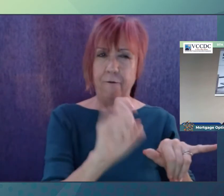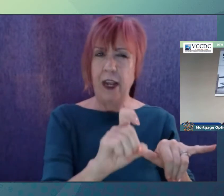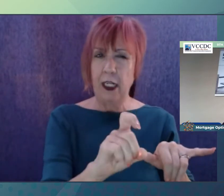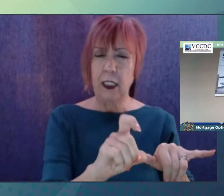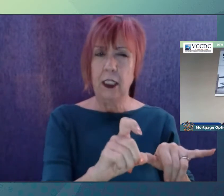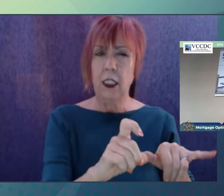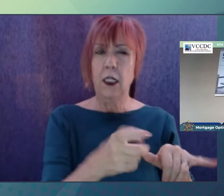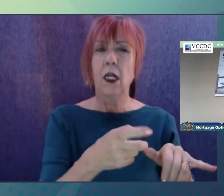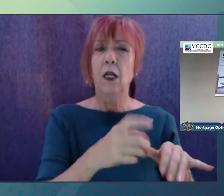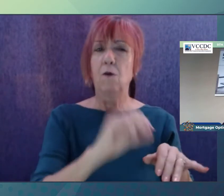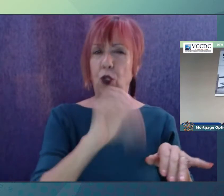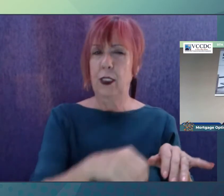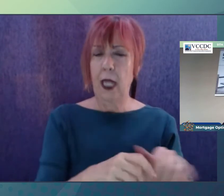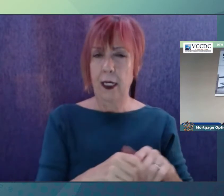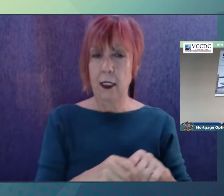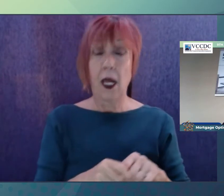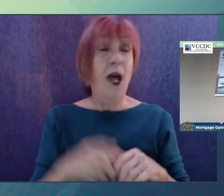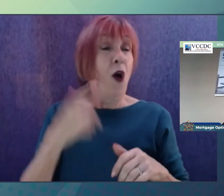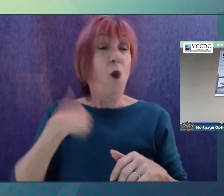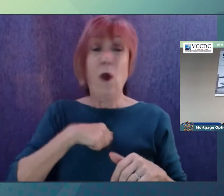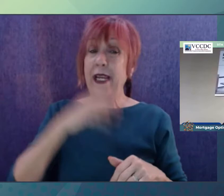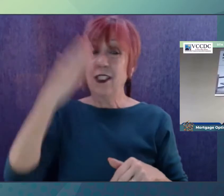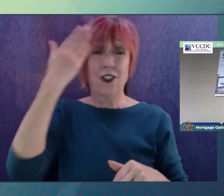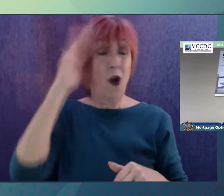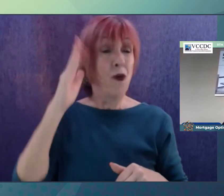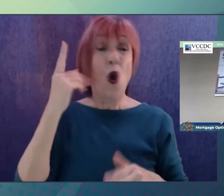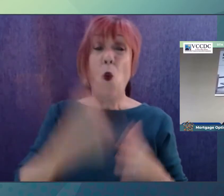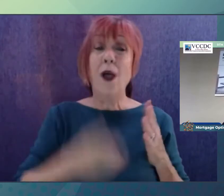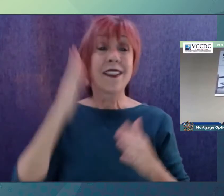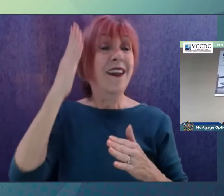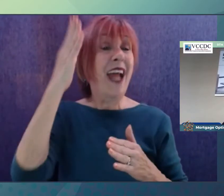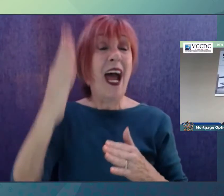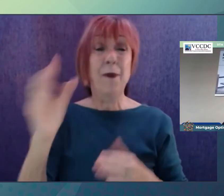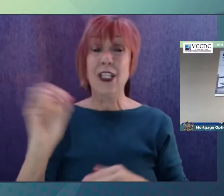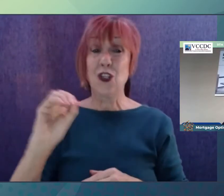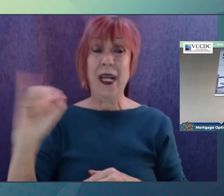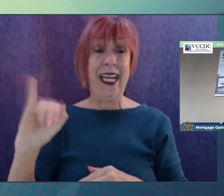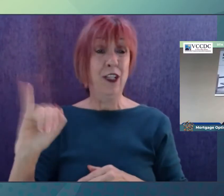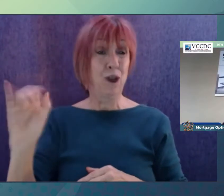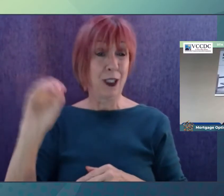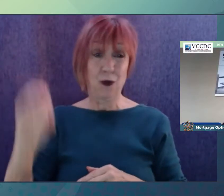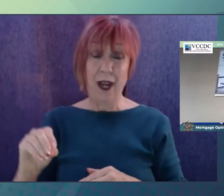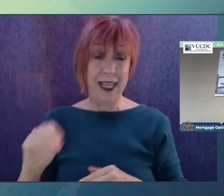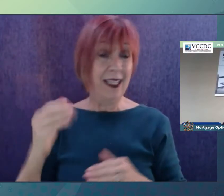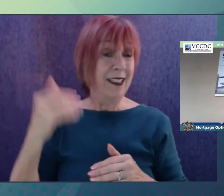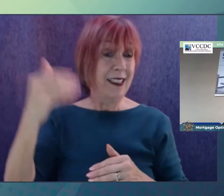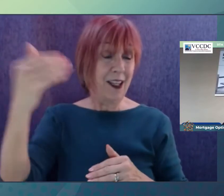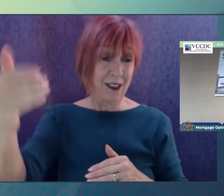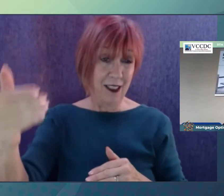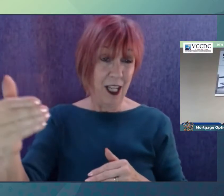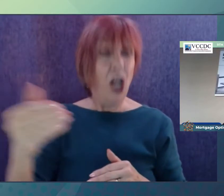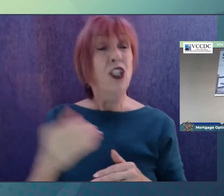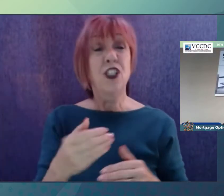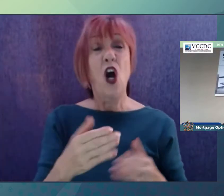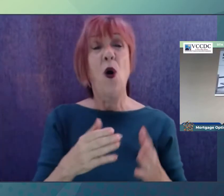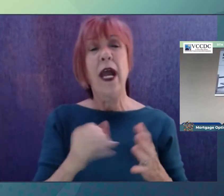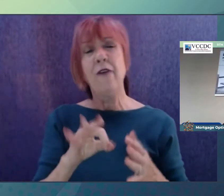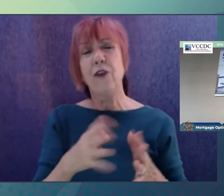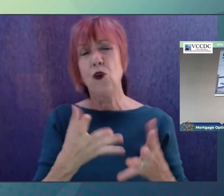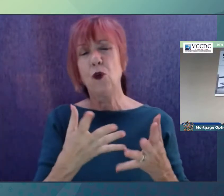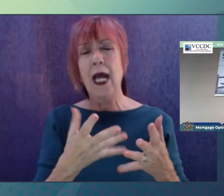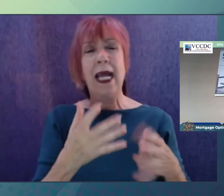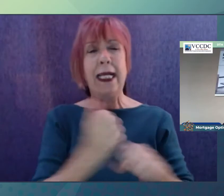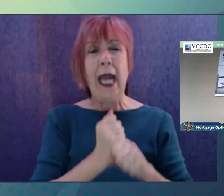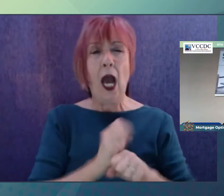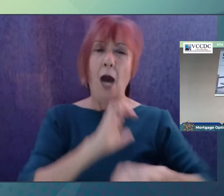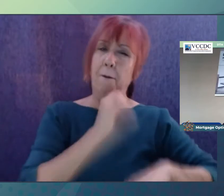The fact is that no one knows what will happen to the interest down the road. Therefore, opting for a safer bet is usually a good idea, especially if you plan to be in your